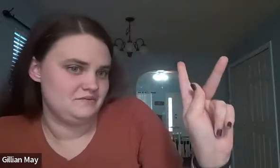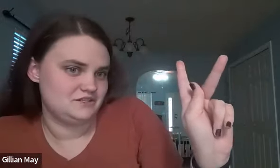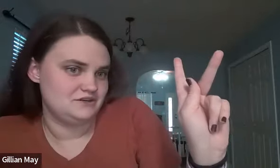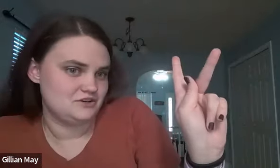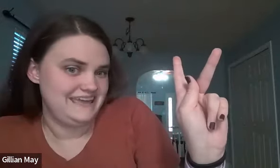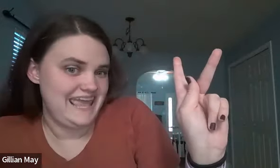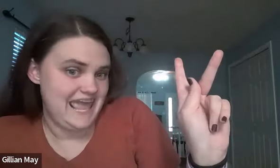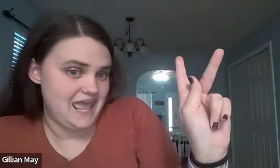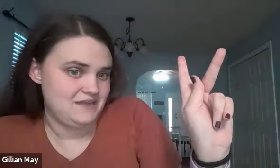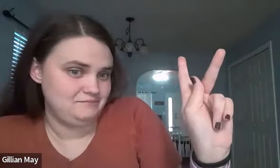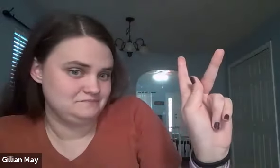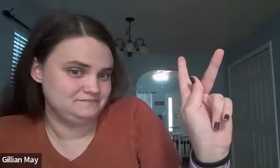So here's our K.